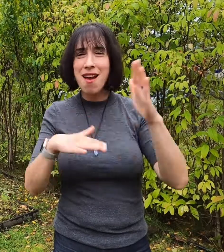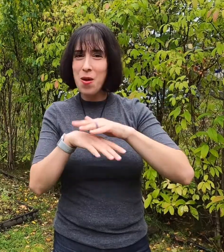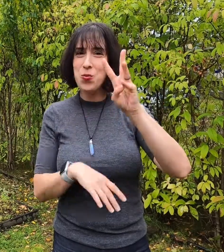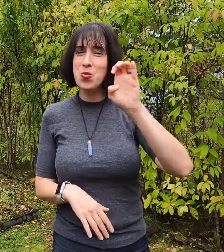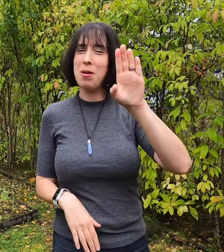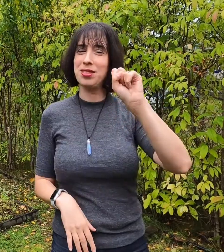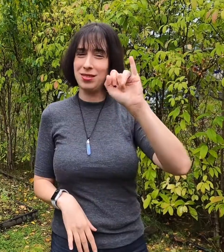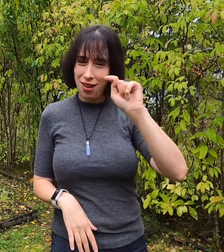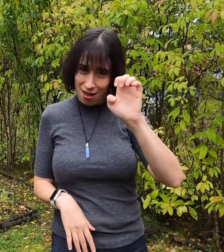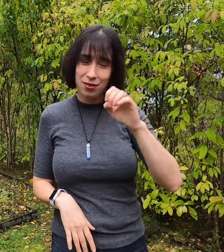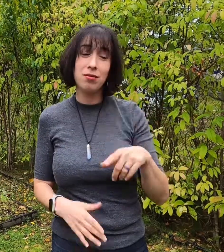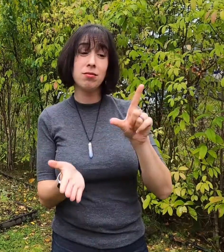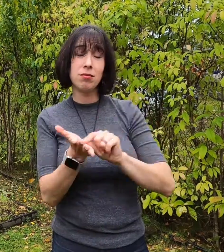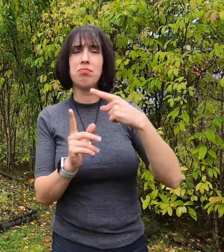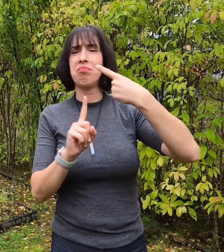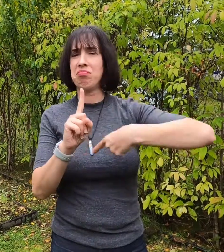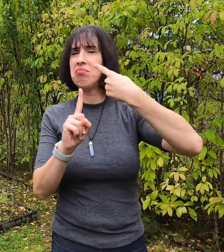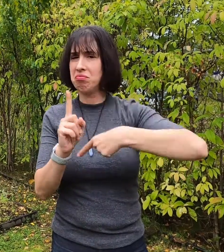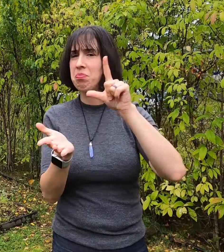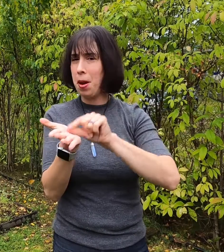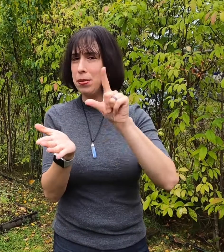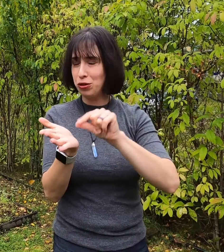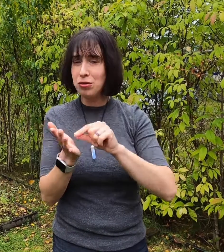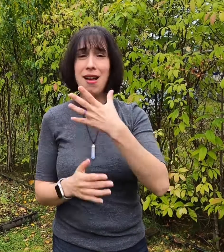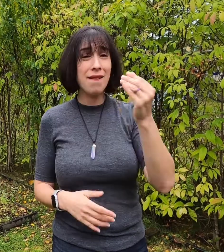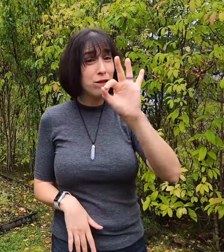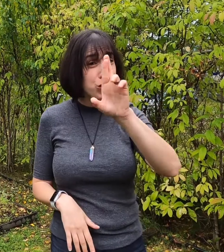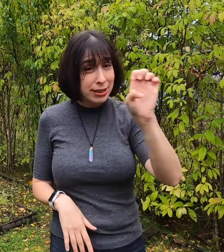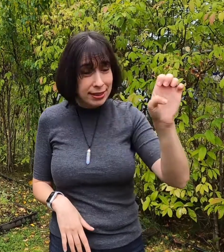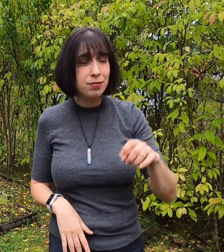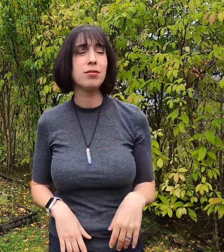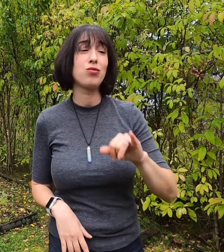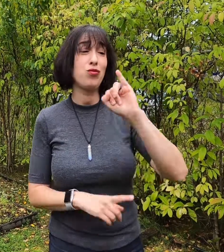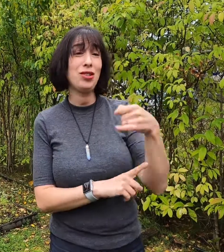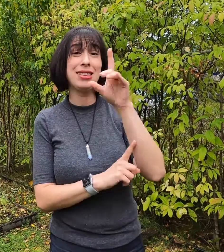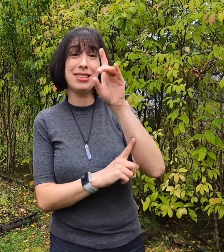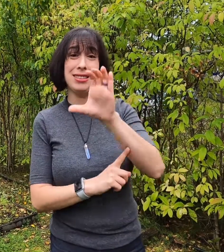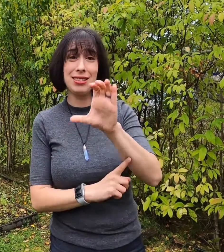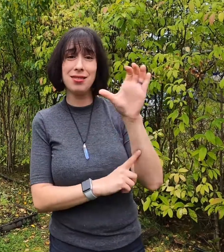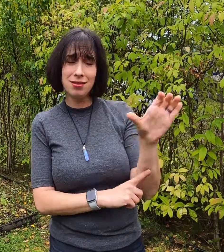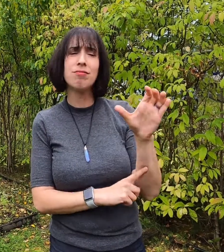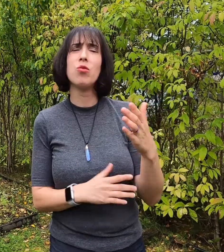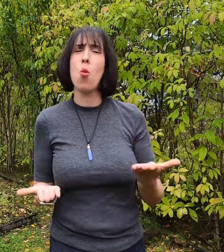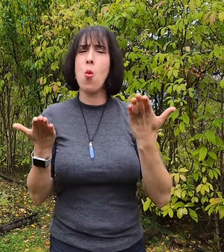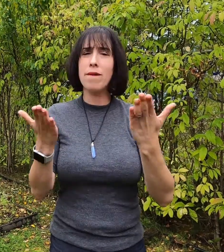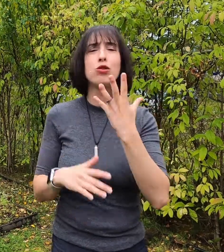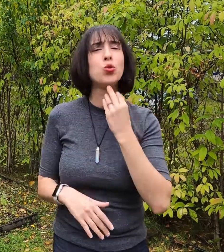be sent out as a hard copy, but now is found on their website. It is published every month, and it